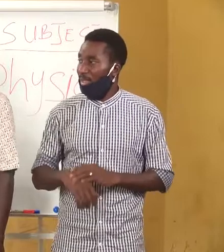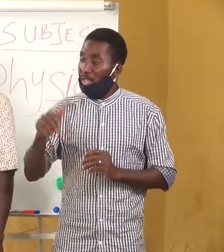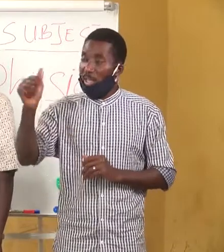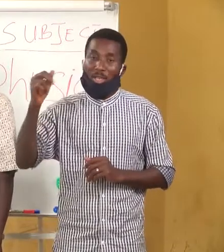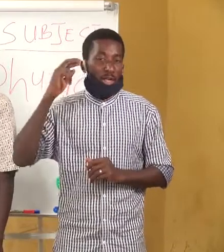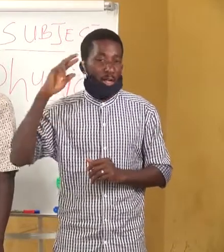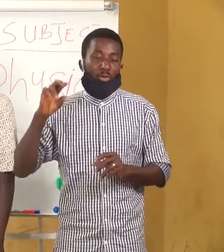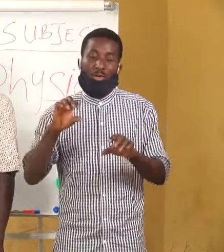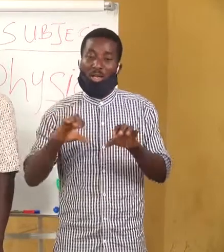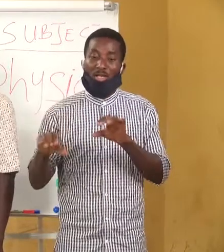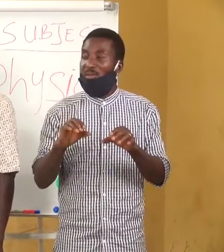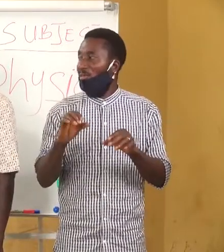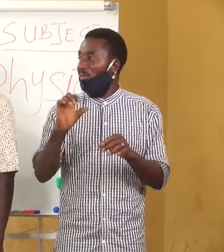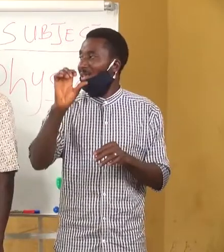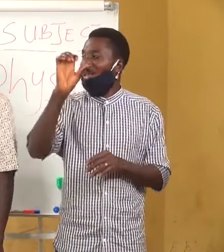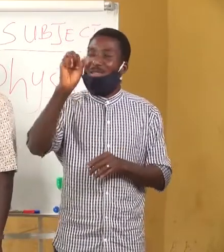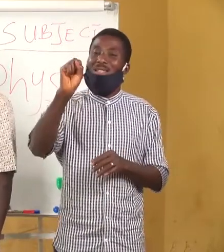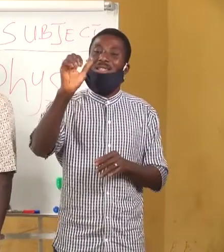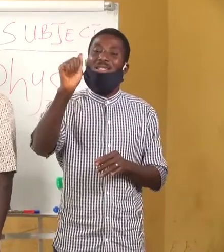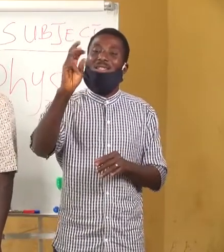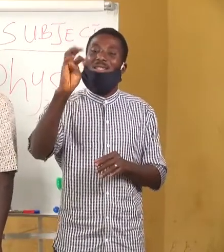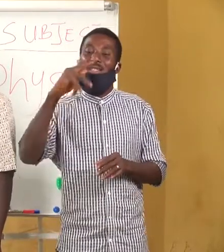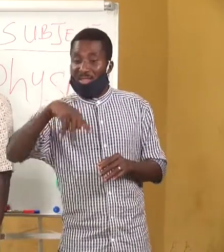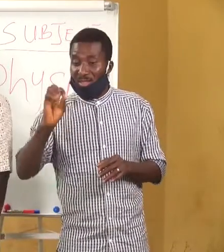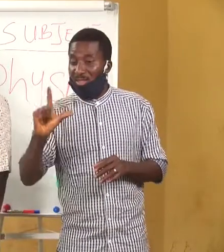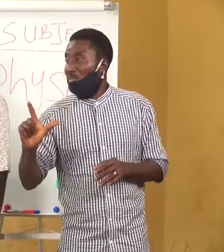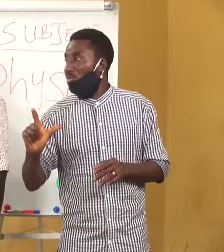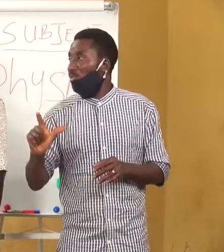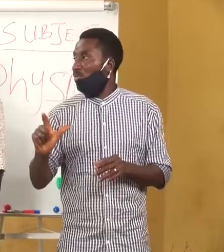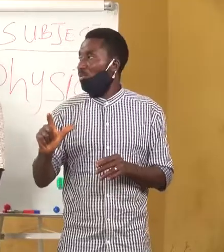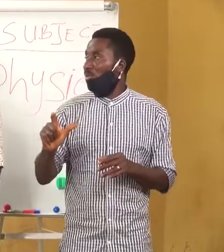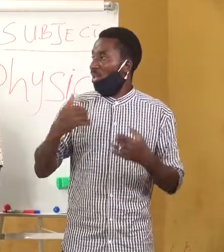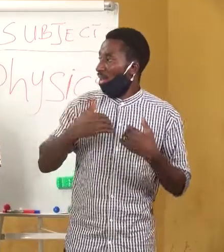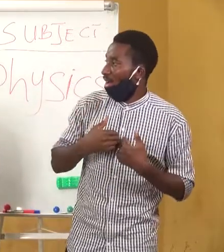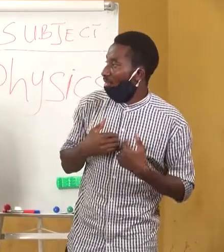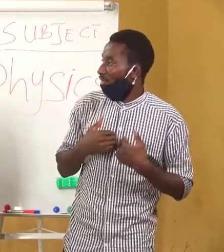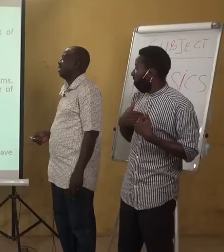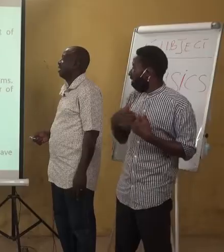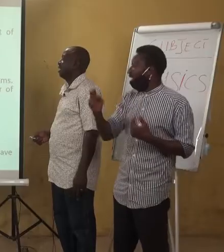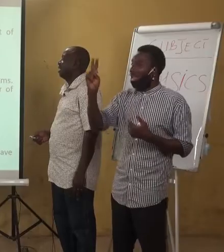A radioactive sample initially contains N atoms.